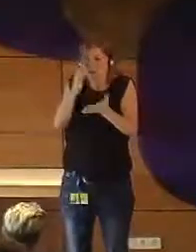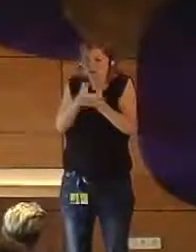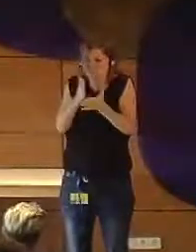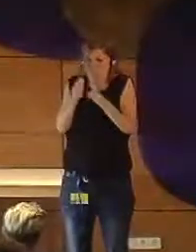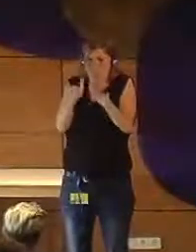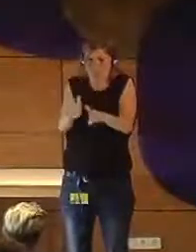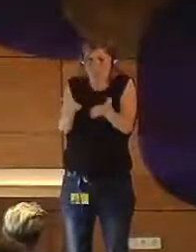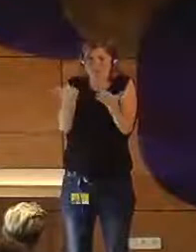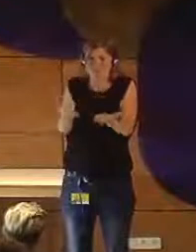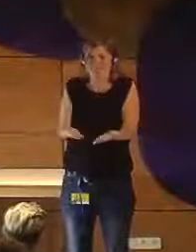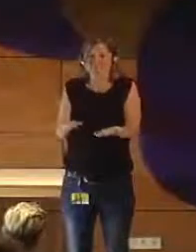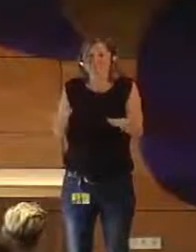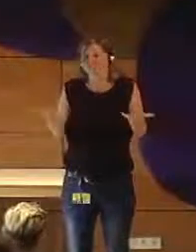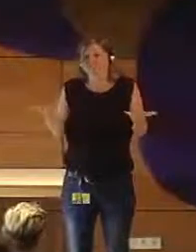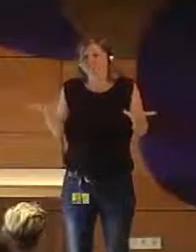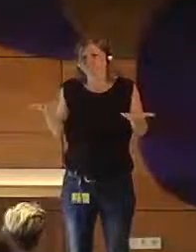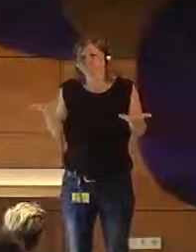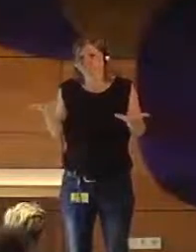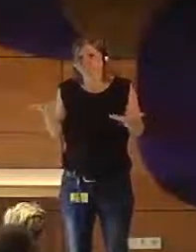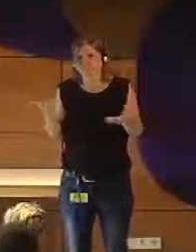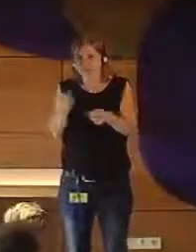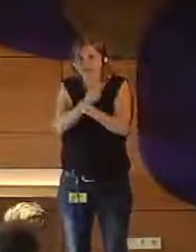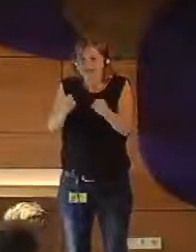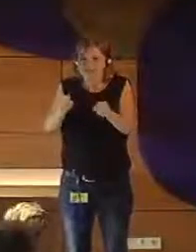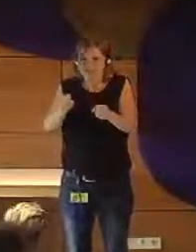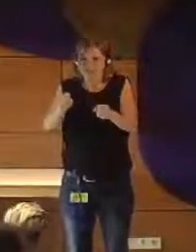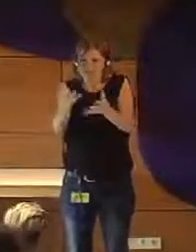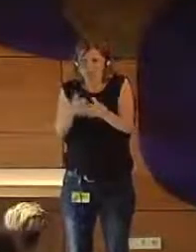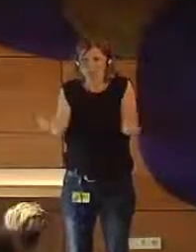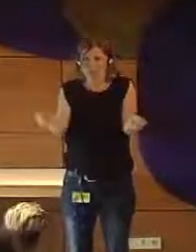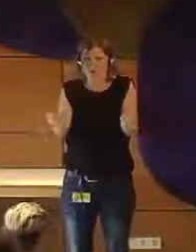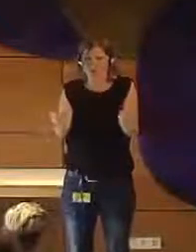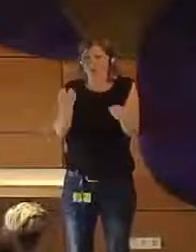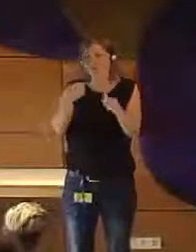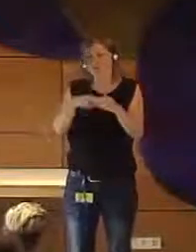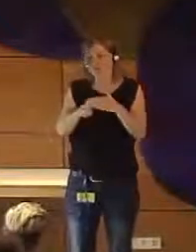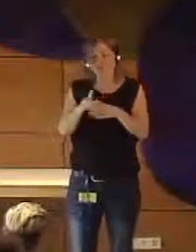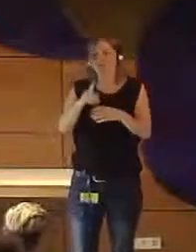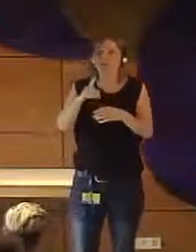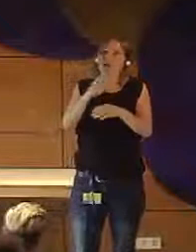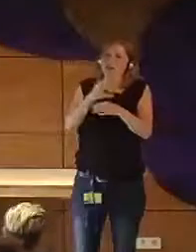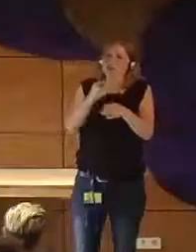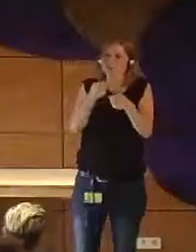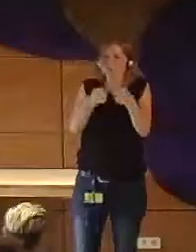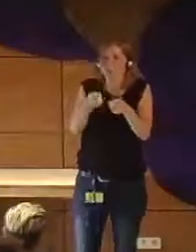completely reverse it with calcium or vitamin or nutritional supplements. They only add